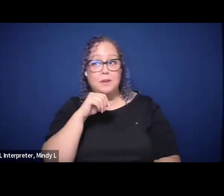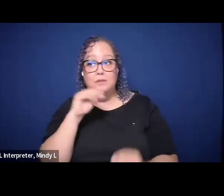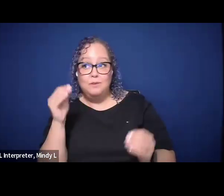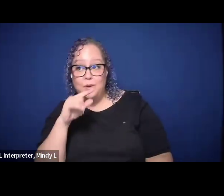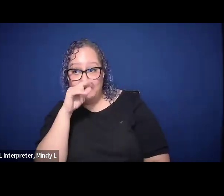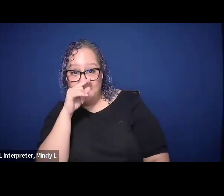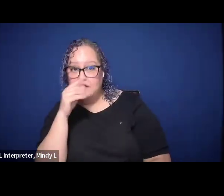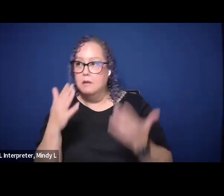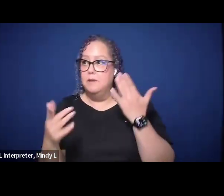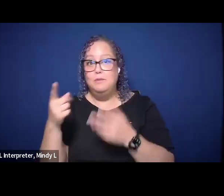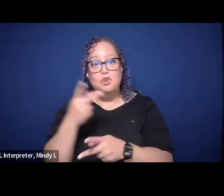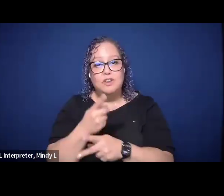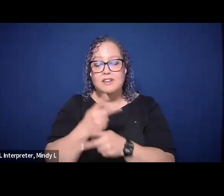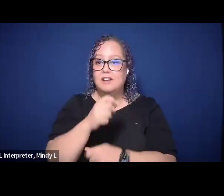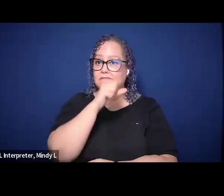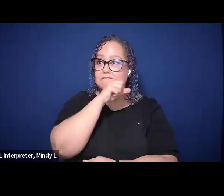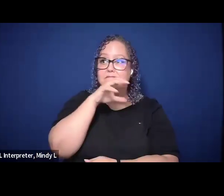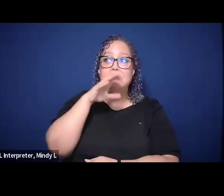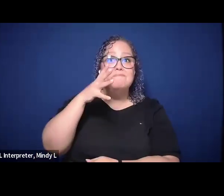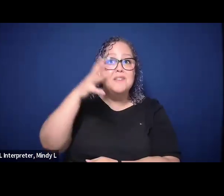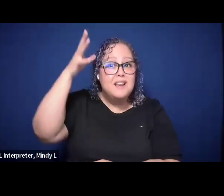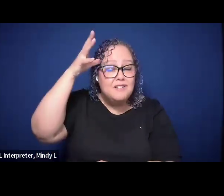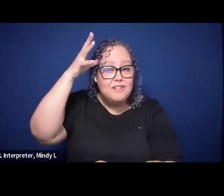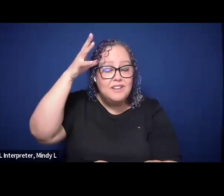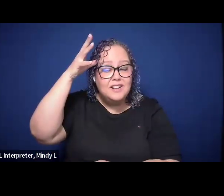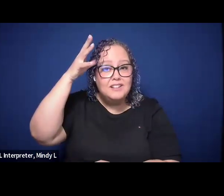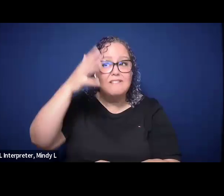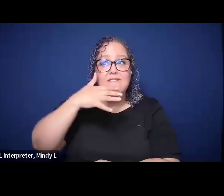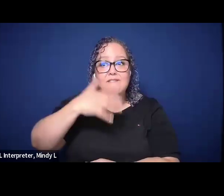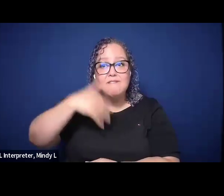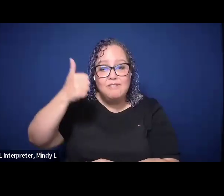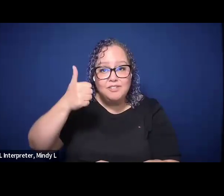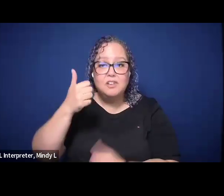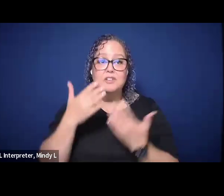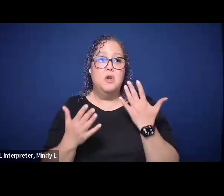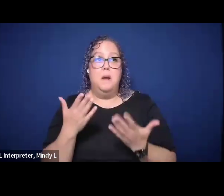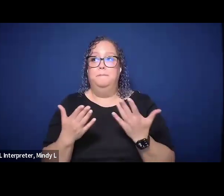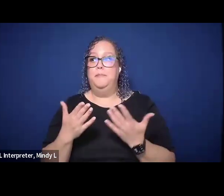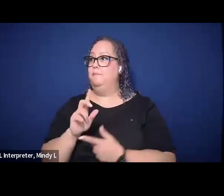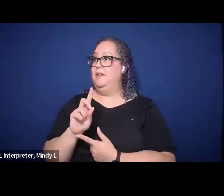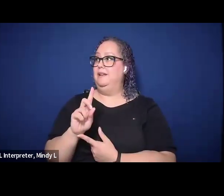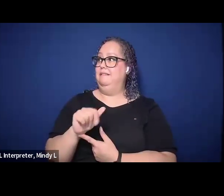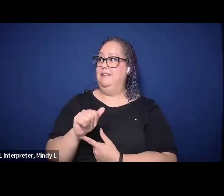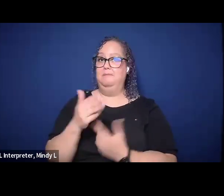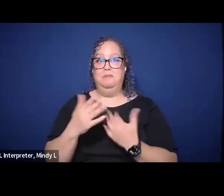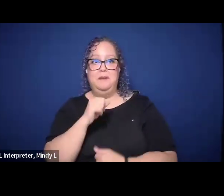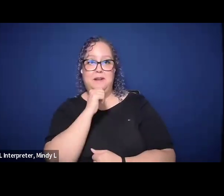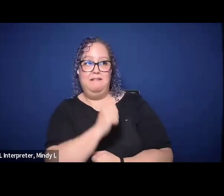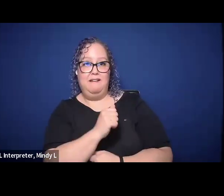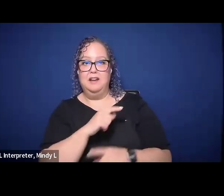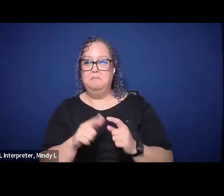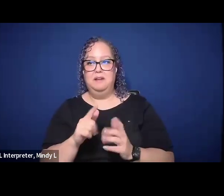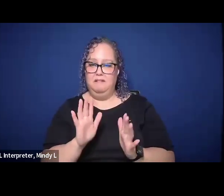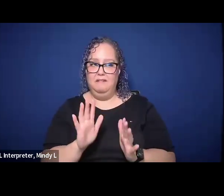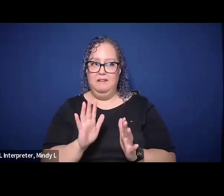care of aging parents. And so whether we're disabled or not, and this was my argument with this group of entrepreneurs, everyone's